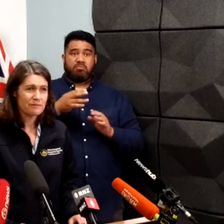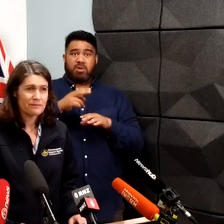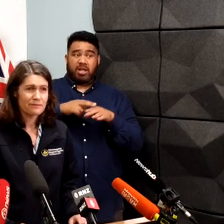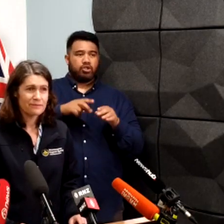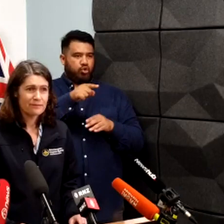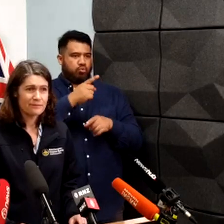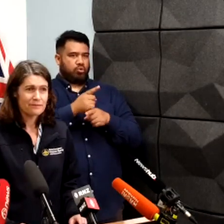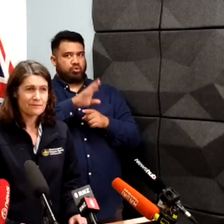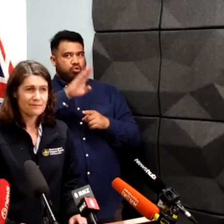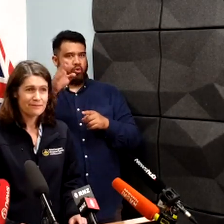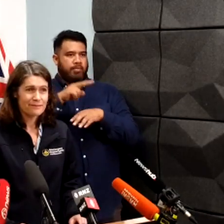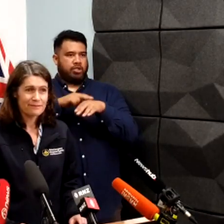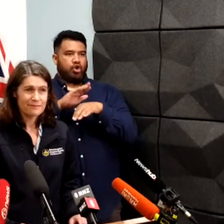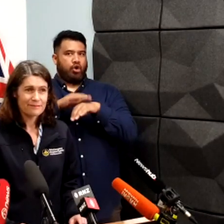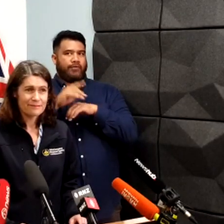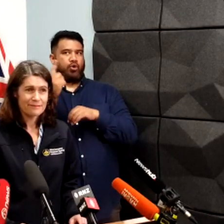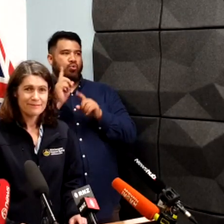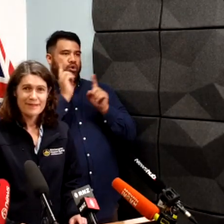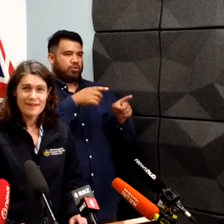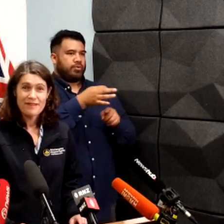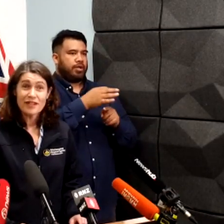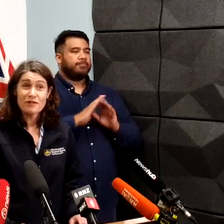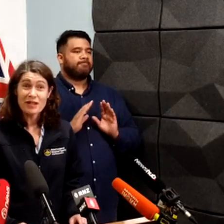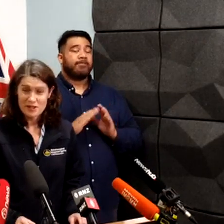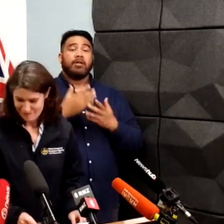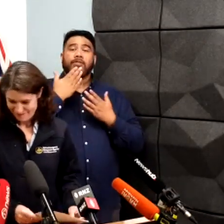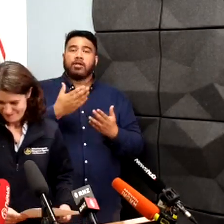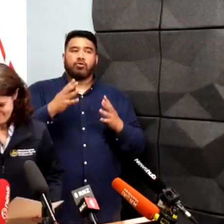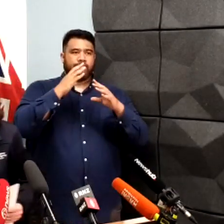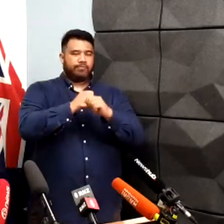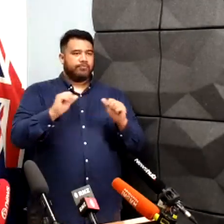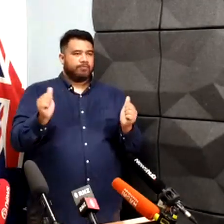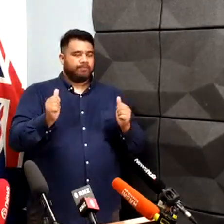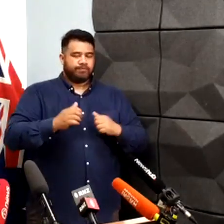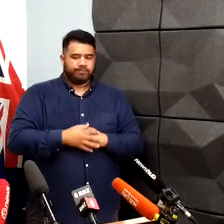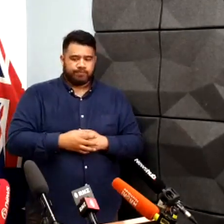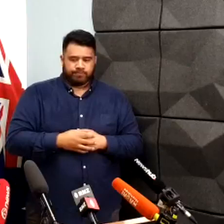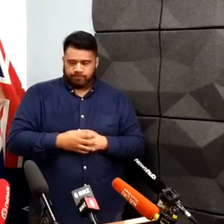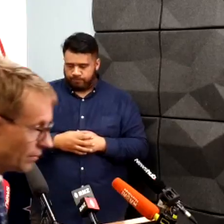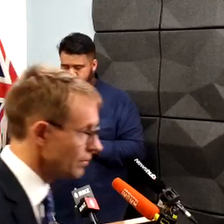about that. Thank you very much. Thank you.